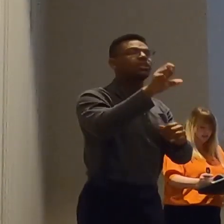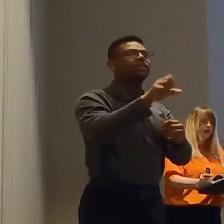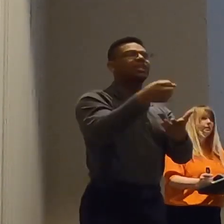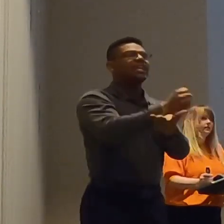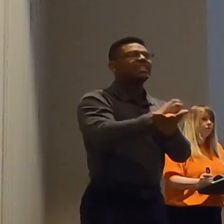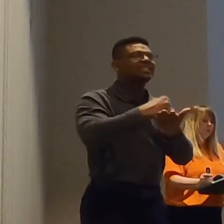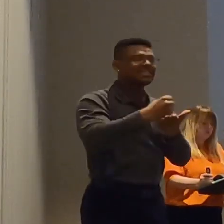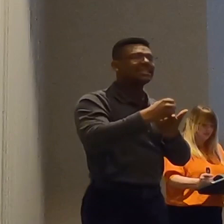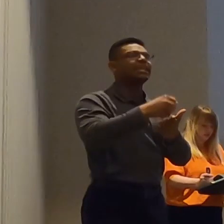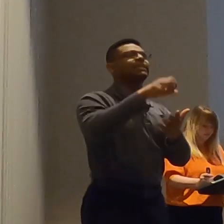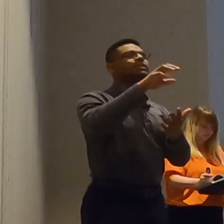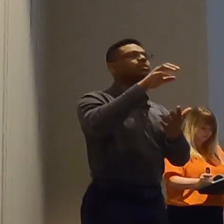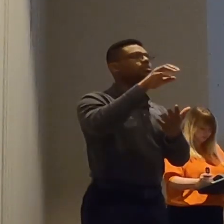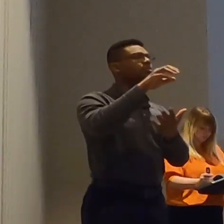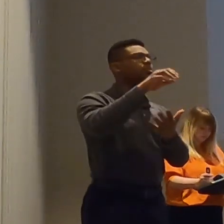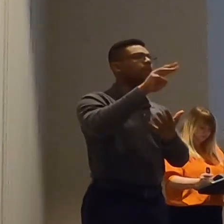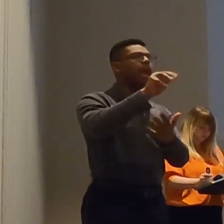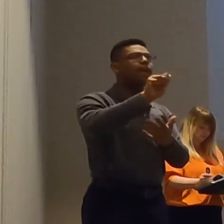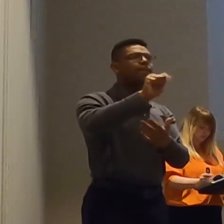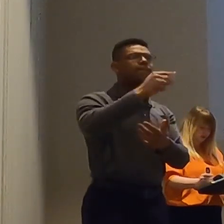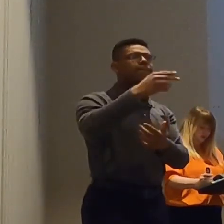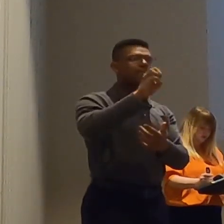Matthew's Protestant Episcopal Mission.